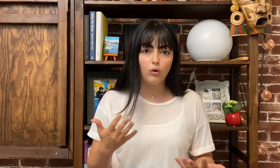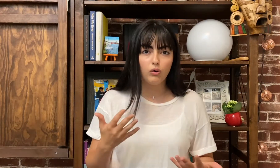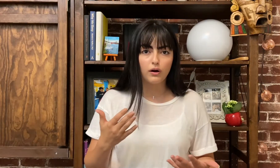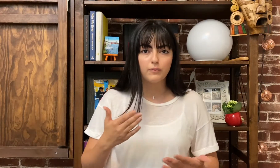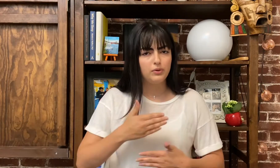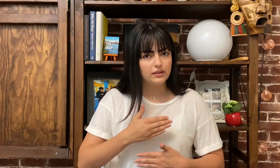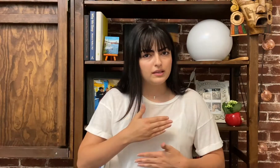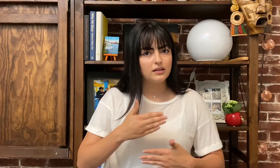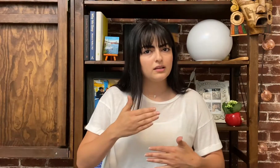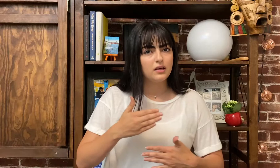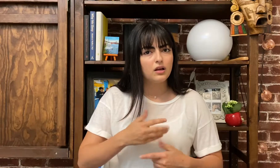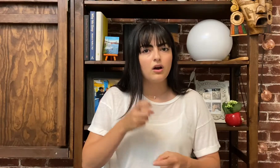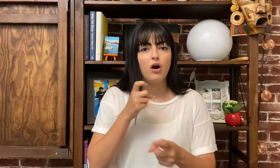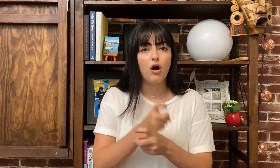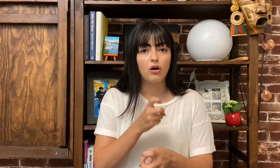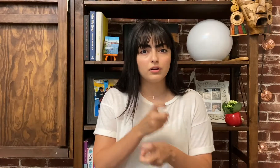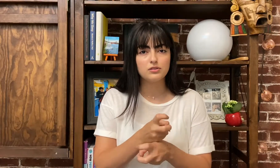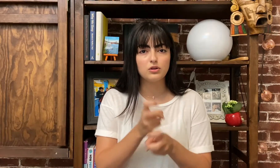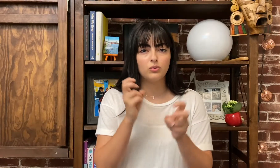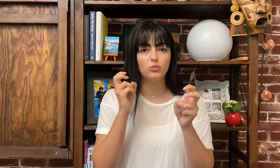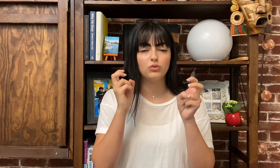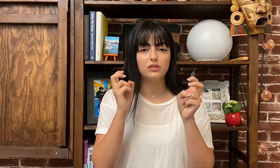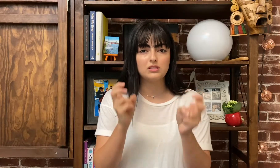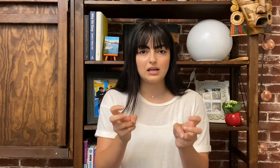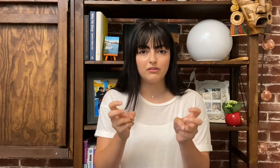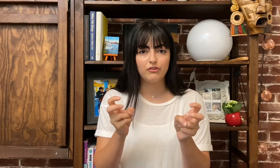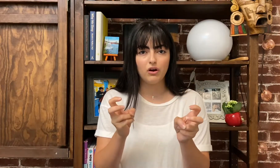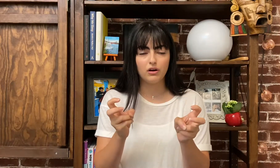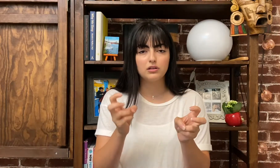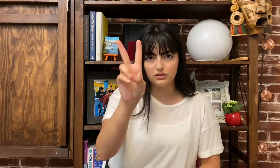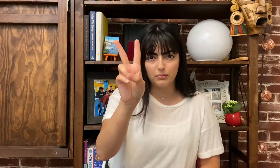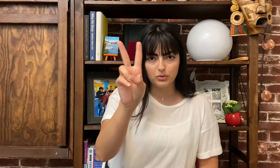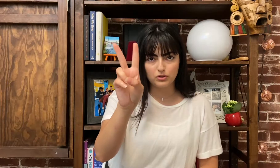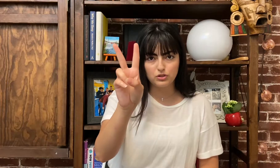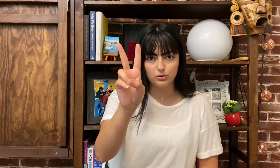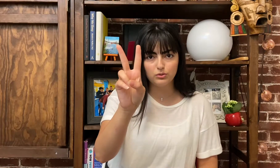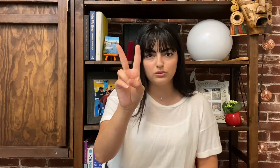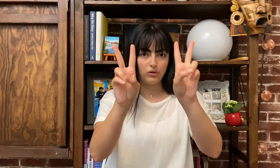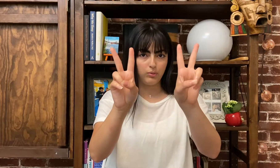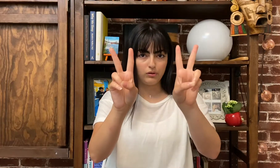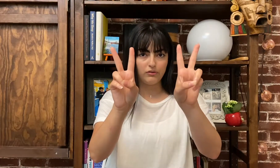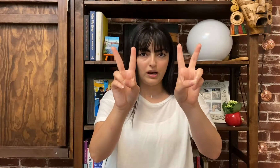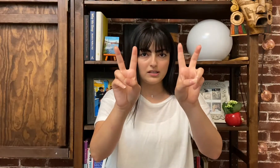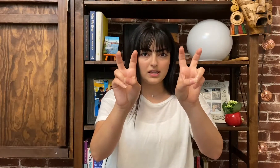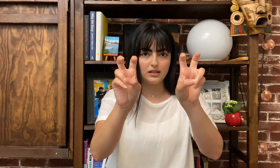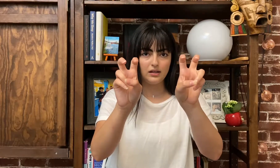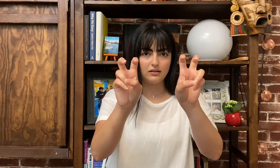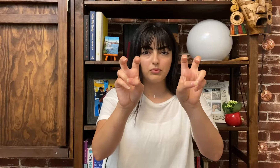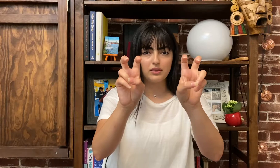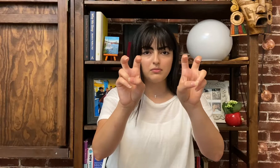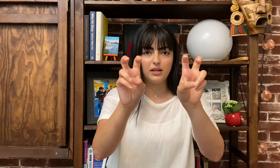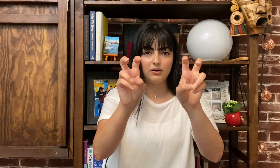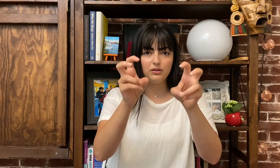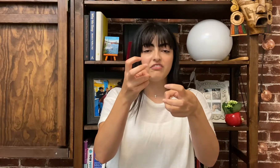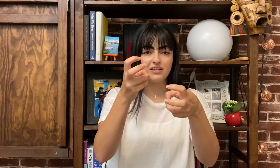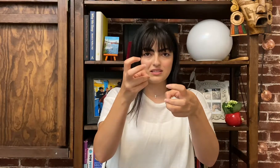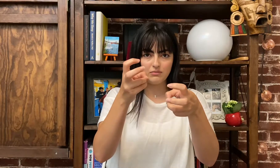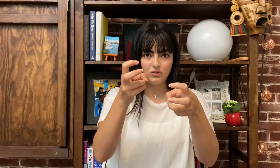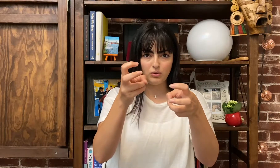or breathing hard. So the sign for hard, number 2, with both of your hands, and then bring them down, face them towards